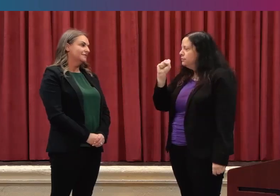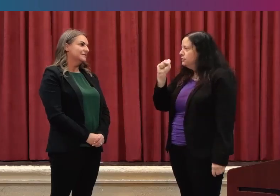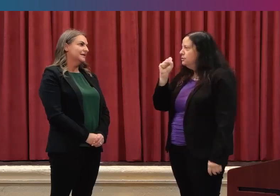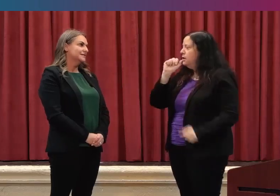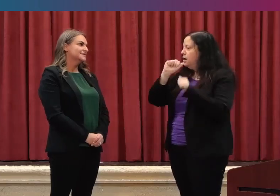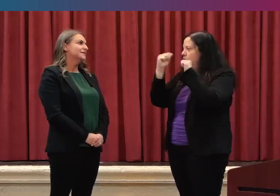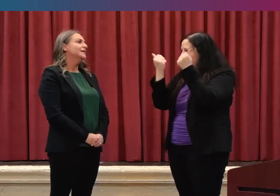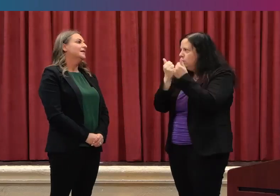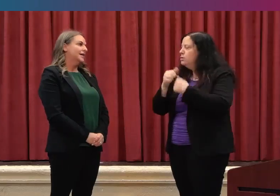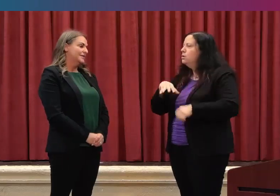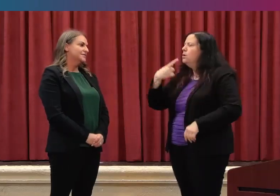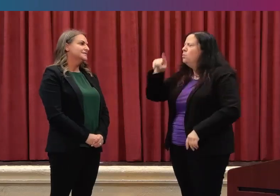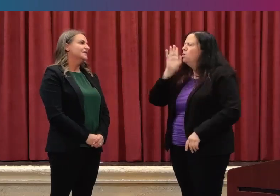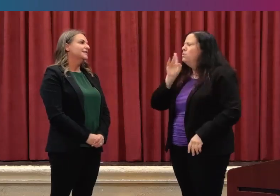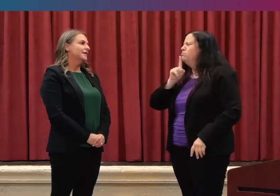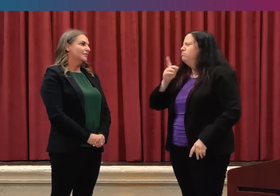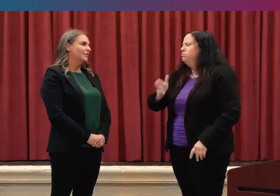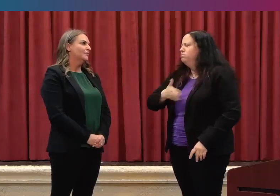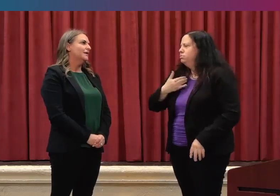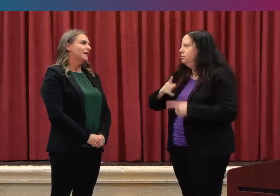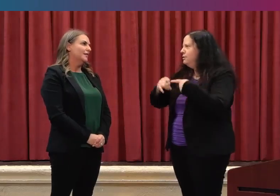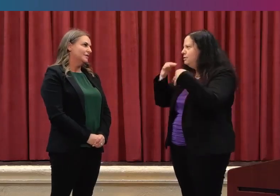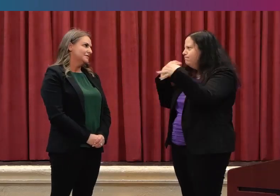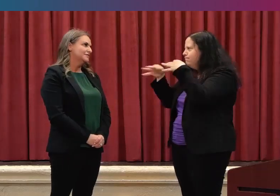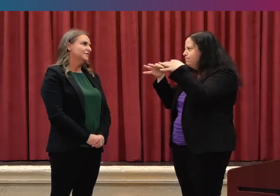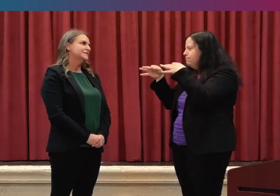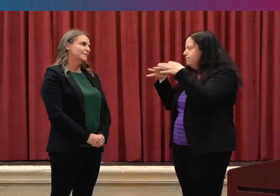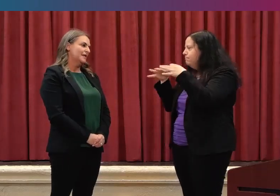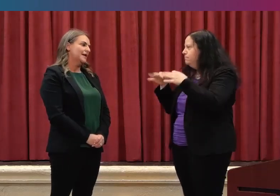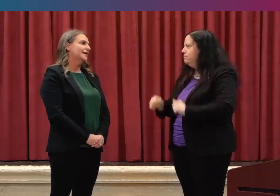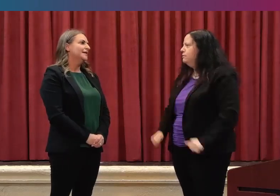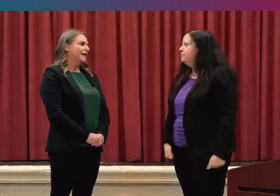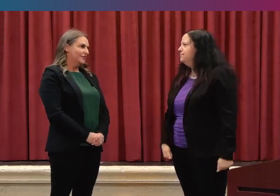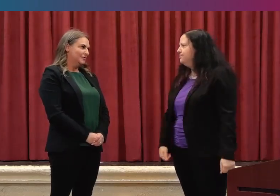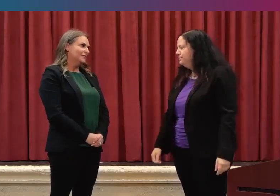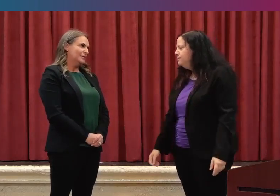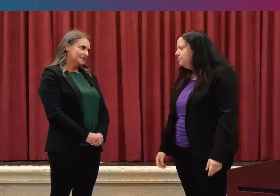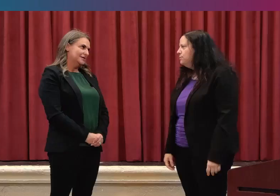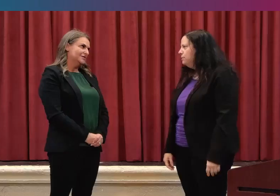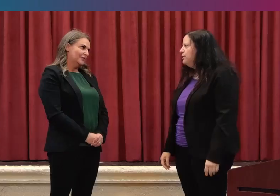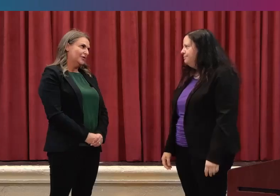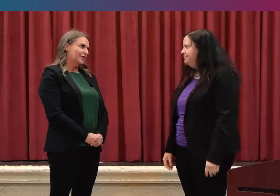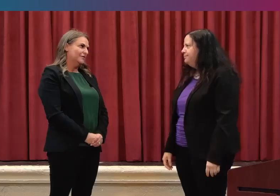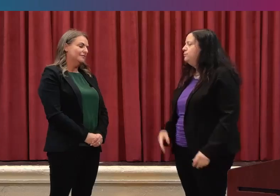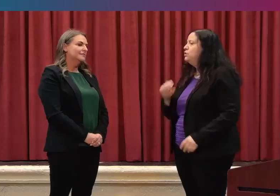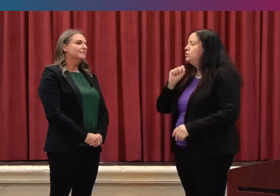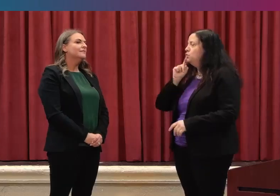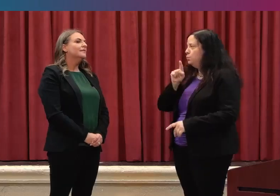to LifeSigns agency. They'll be happy to explain to you the system for setting up an interpreter.